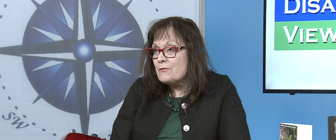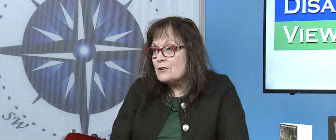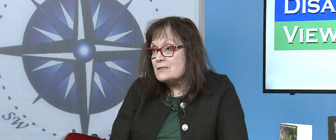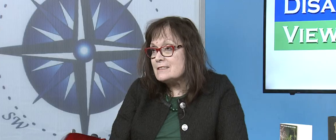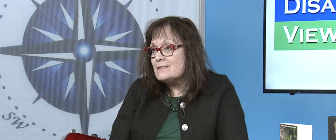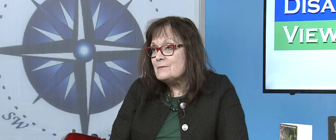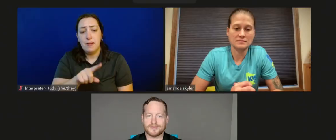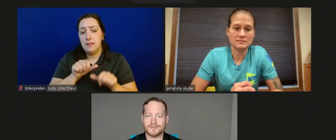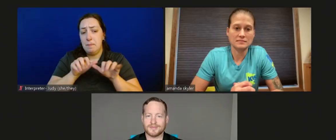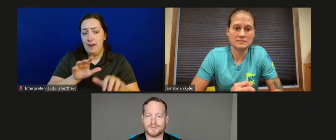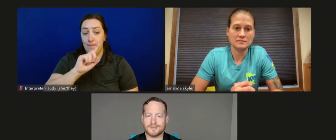first